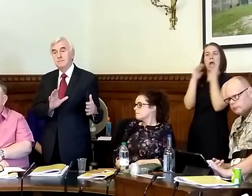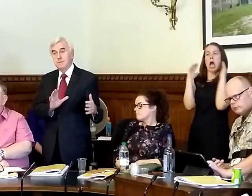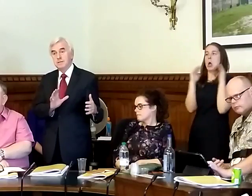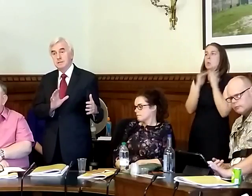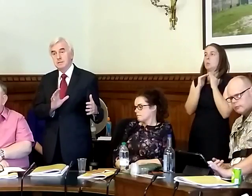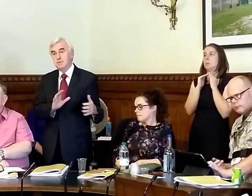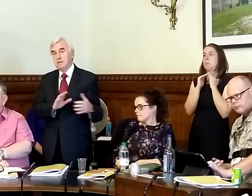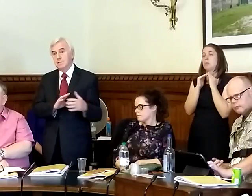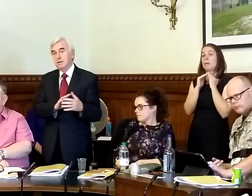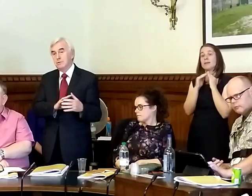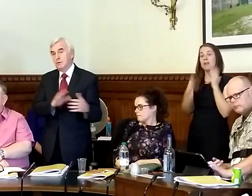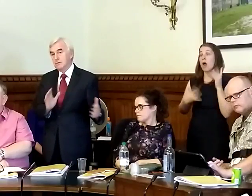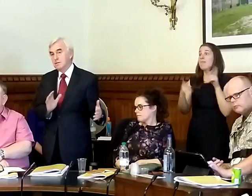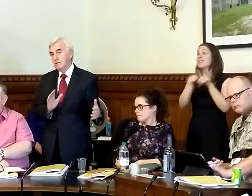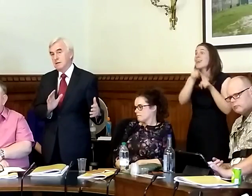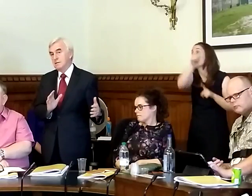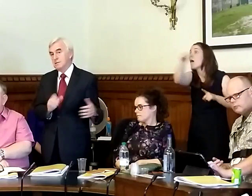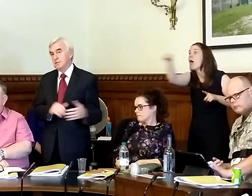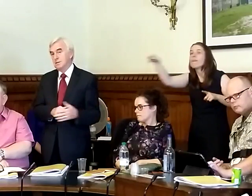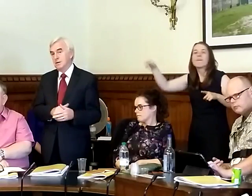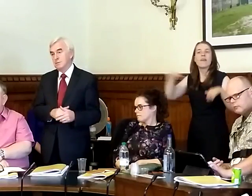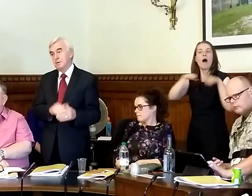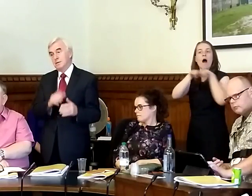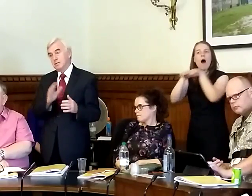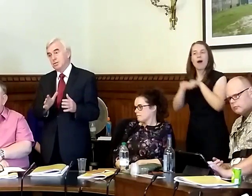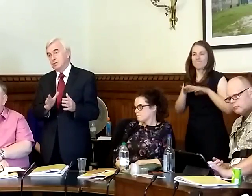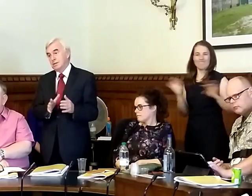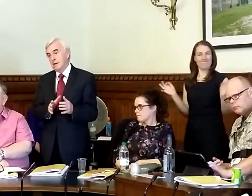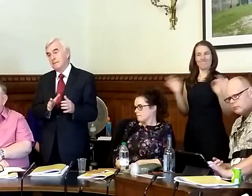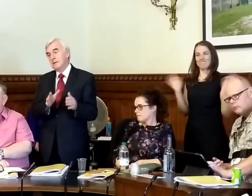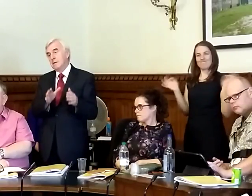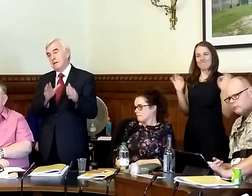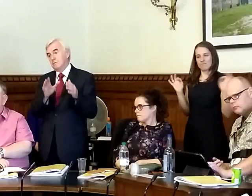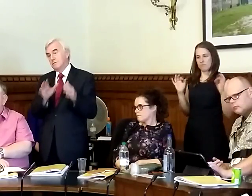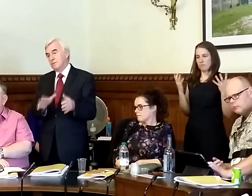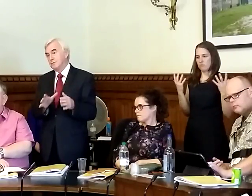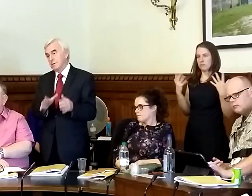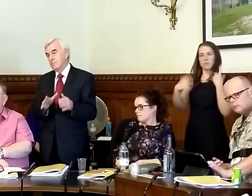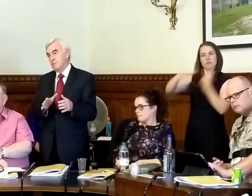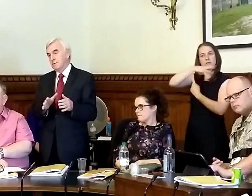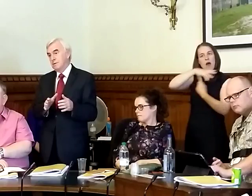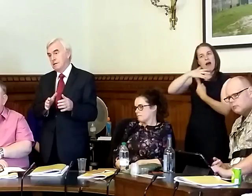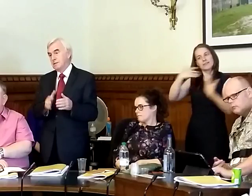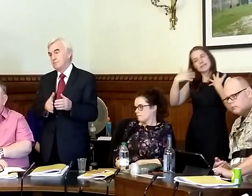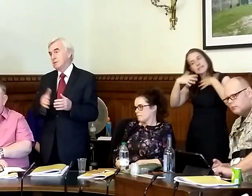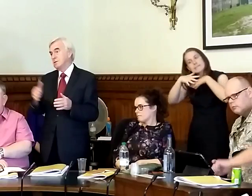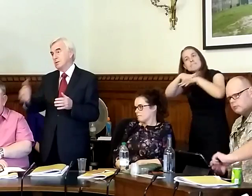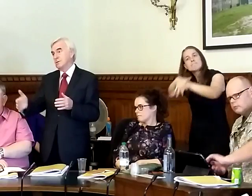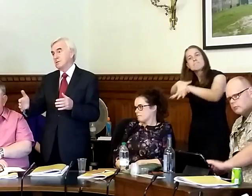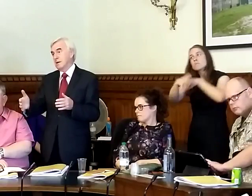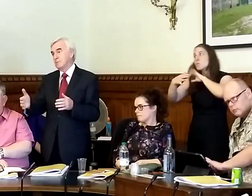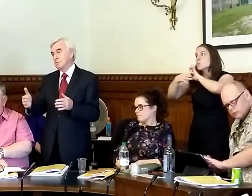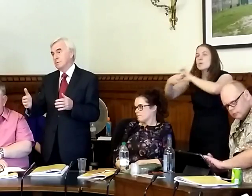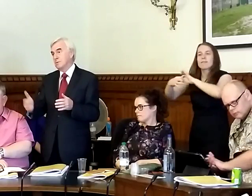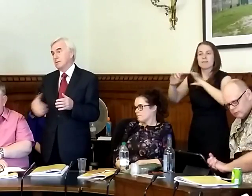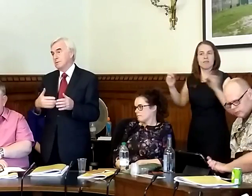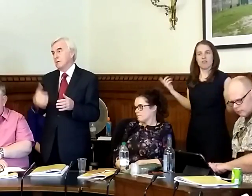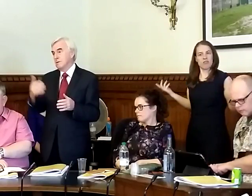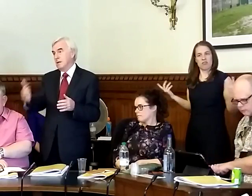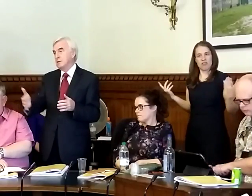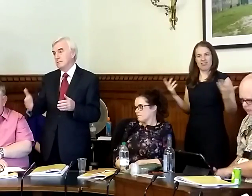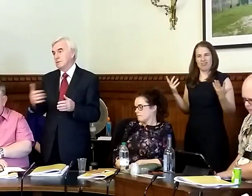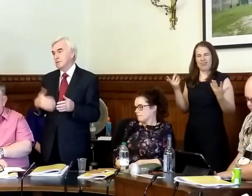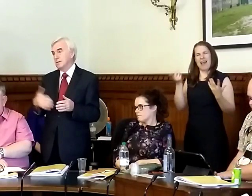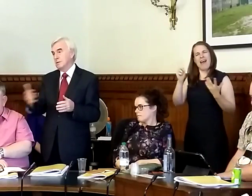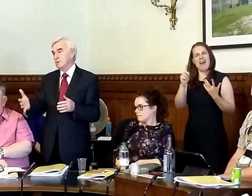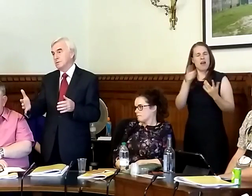that others live, basically, so they could no longer integrate into society. But in addition to that, it was forcing people into residential establishments where